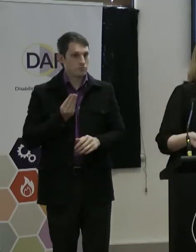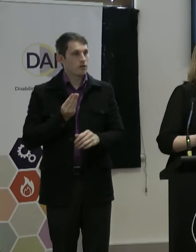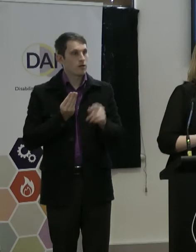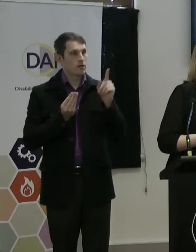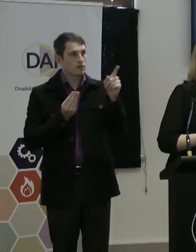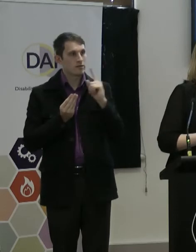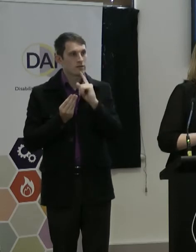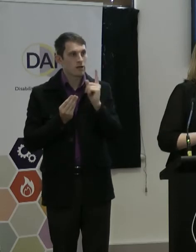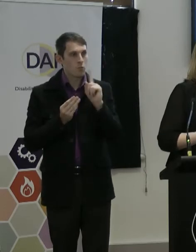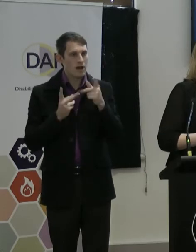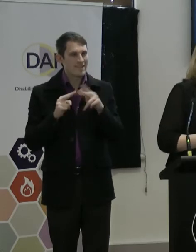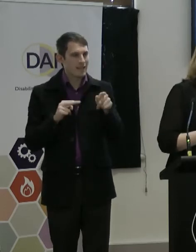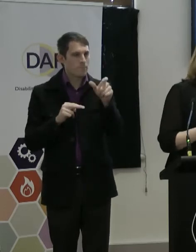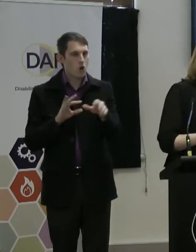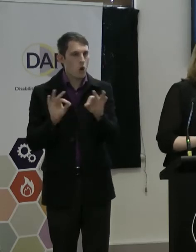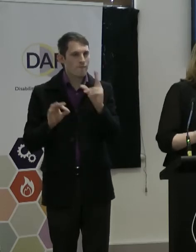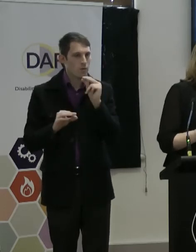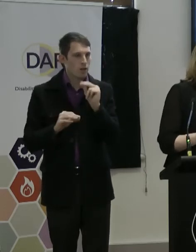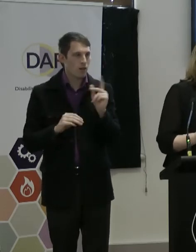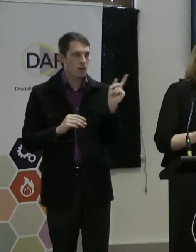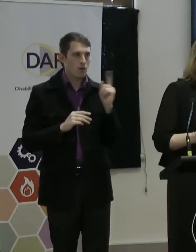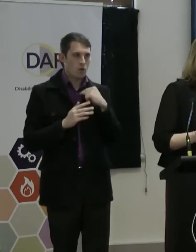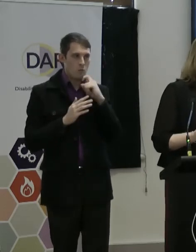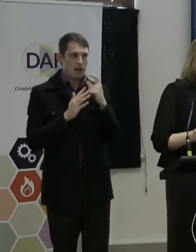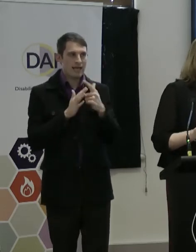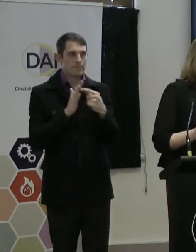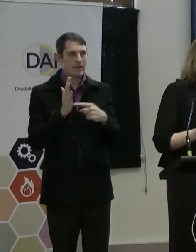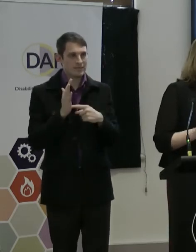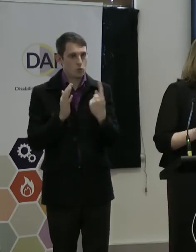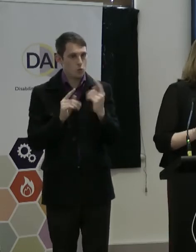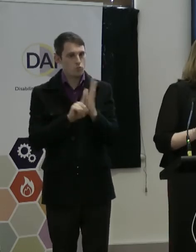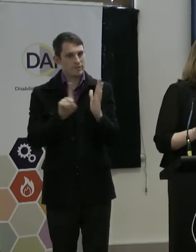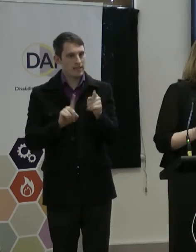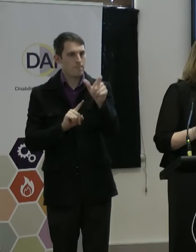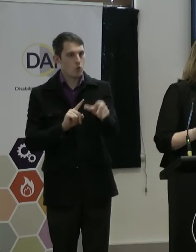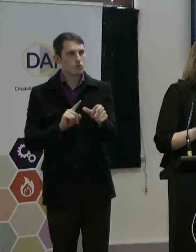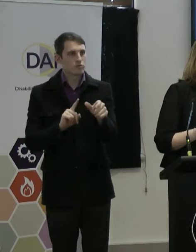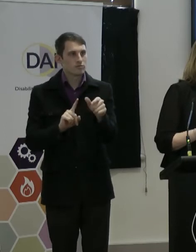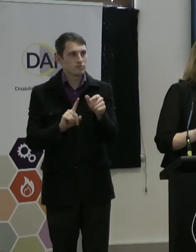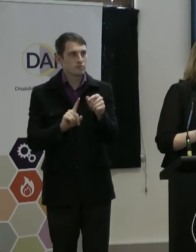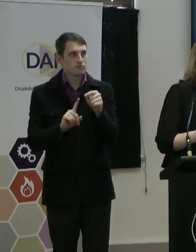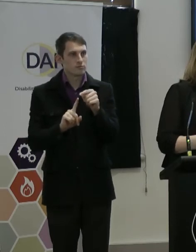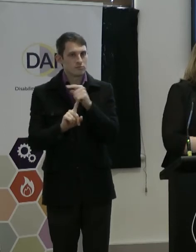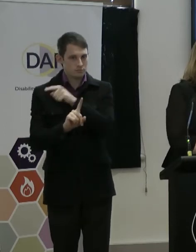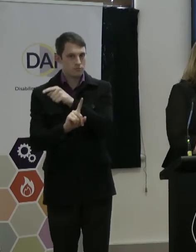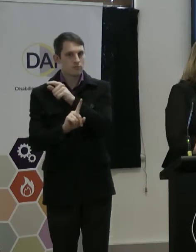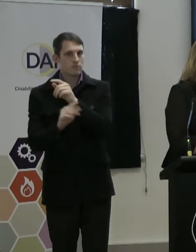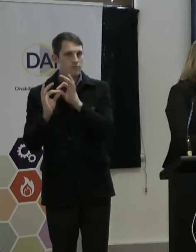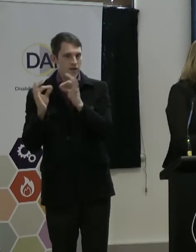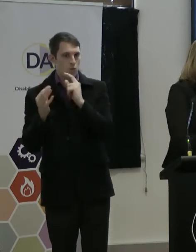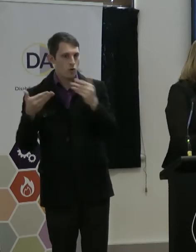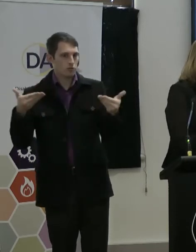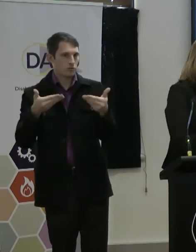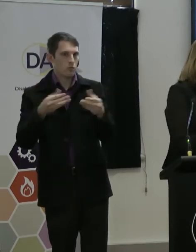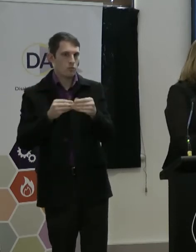that participant is non-verbal? We would expect that whoever is their representative is the person that the provider would consult with, as we would in the